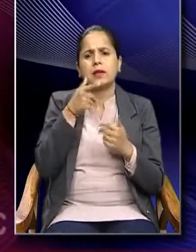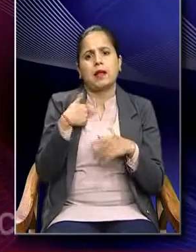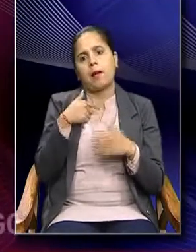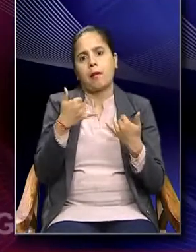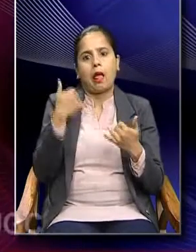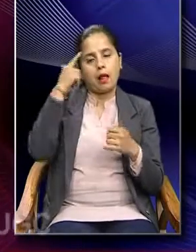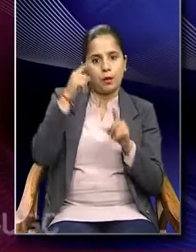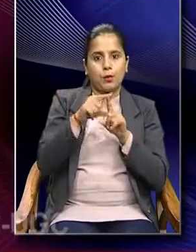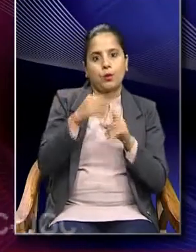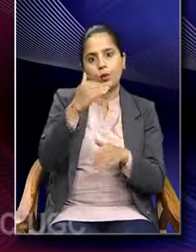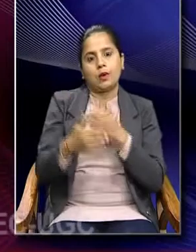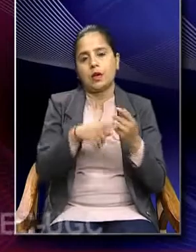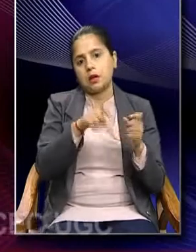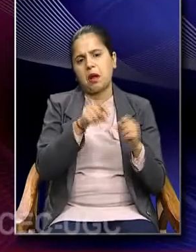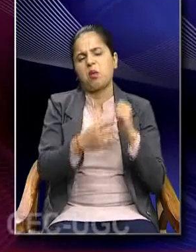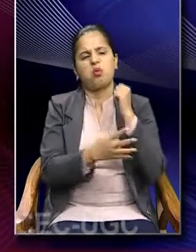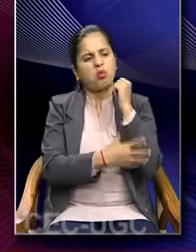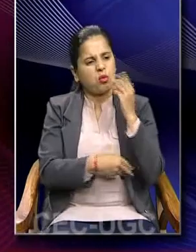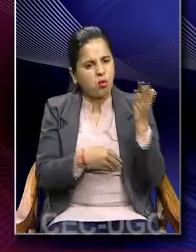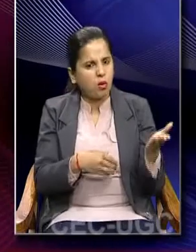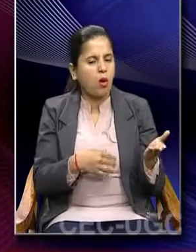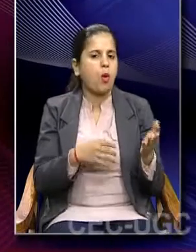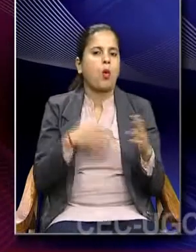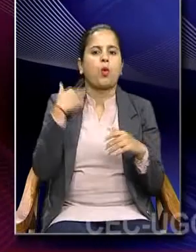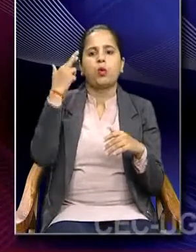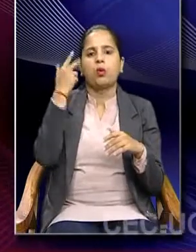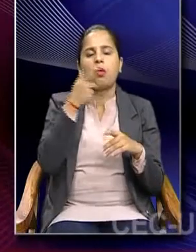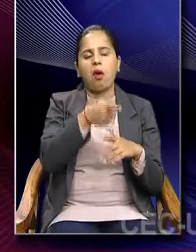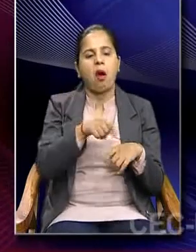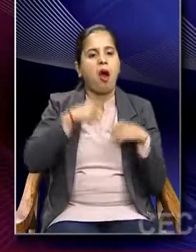dependent countries that they are poor because they were less